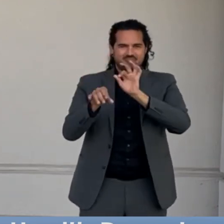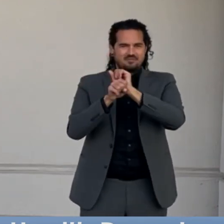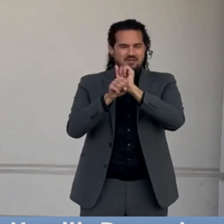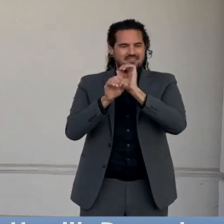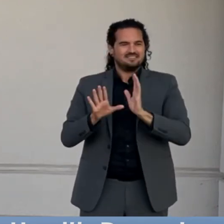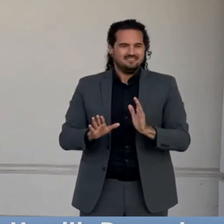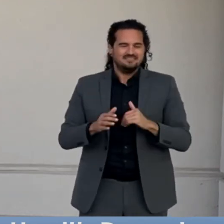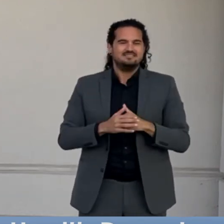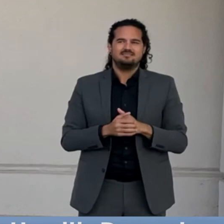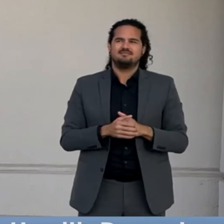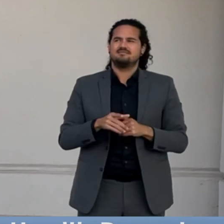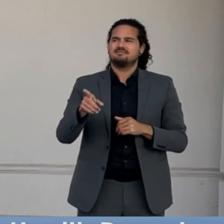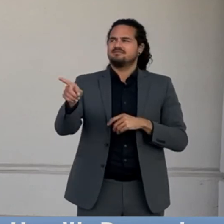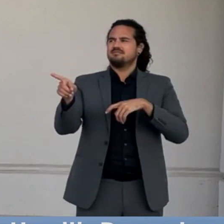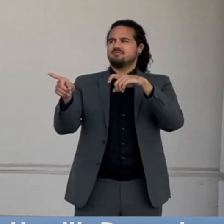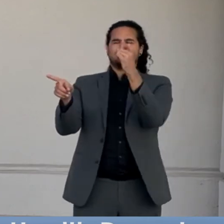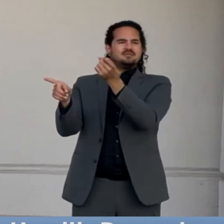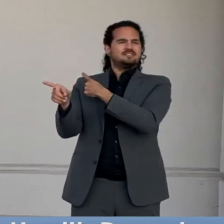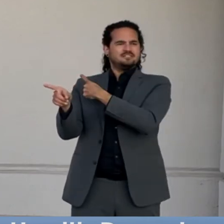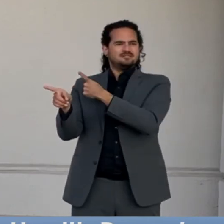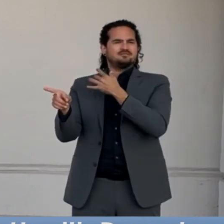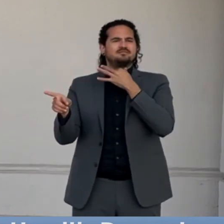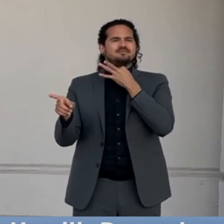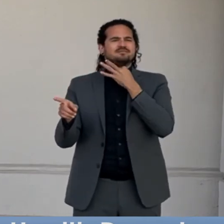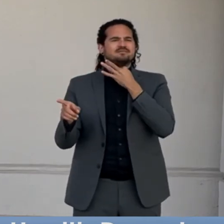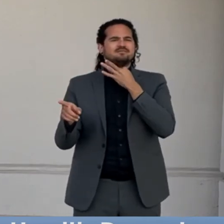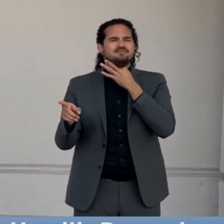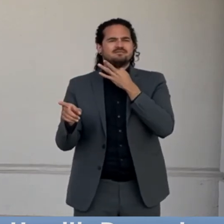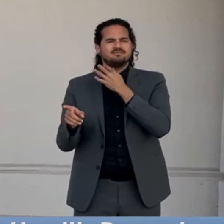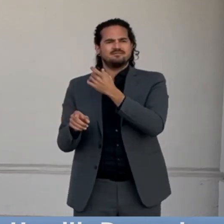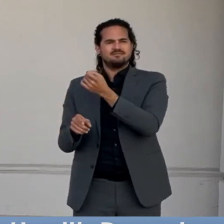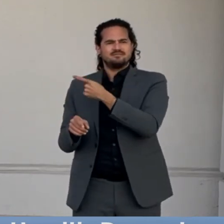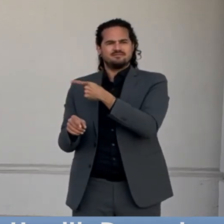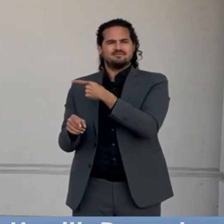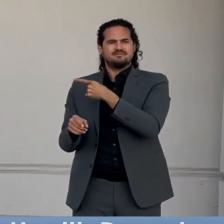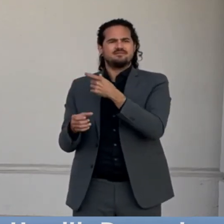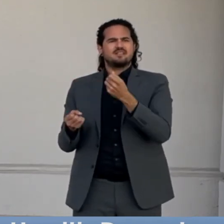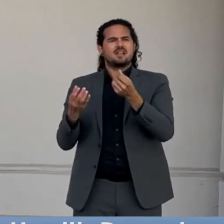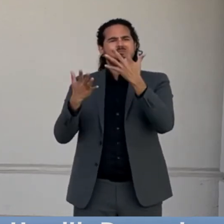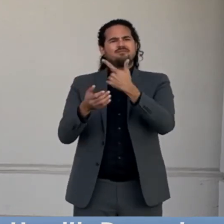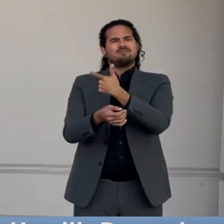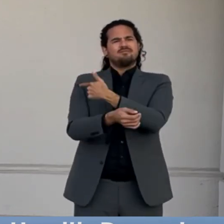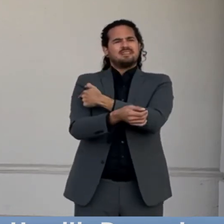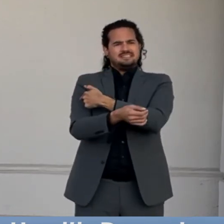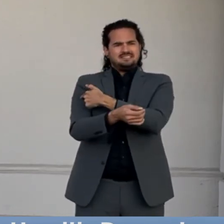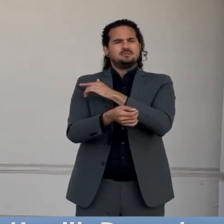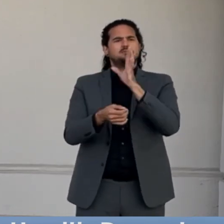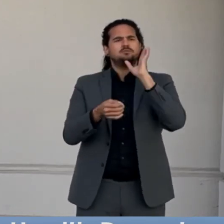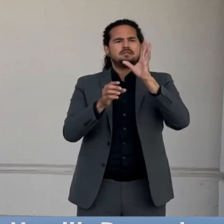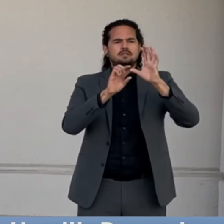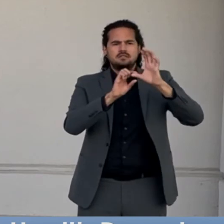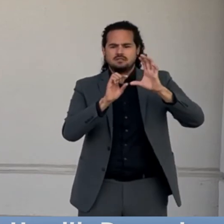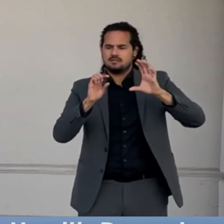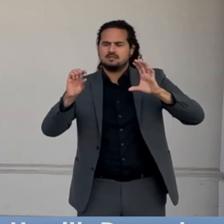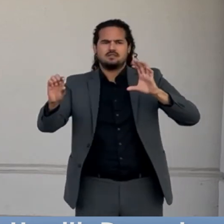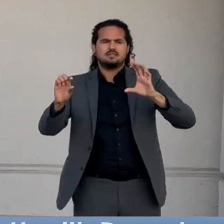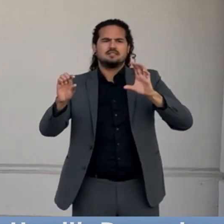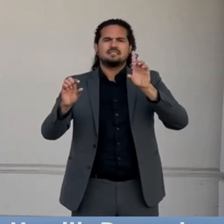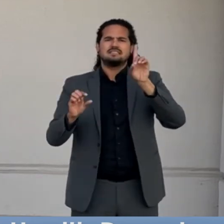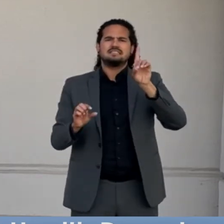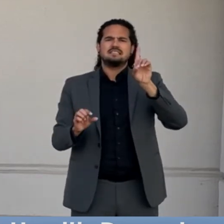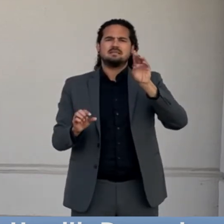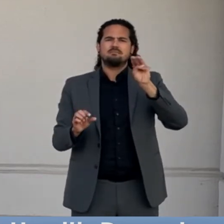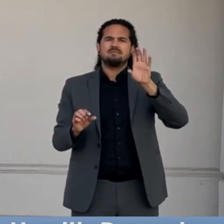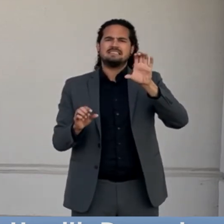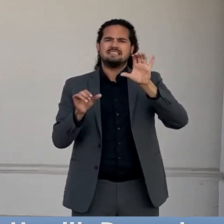system? And is it safe to assume that the DMC system is going to receive the most number of doses of the initial allotment from Pfizer? And